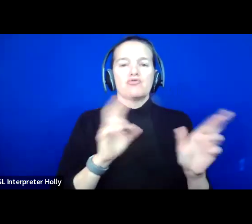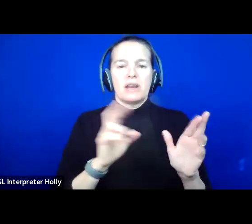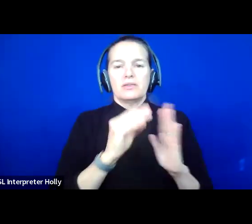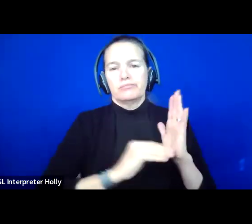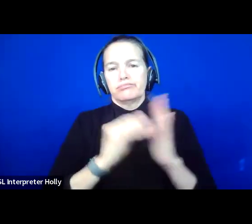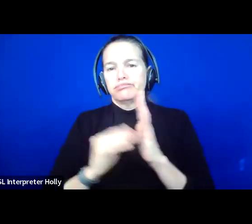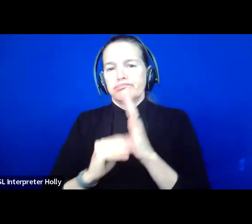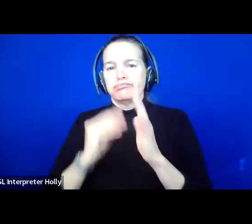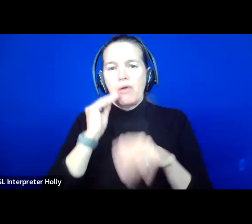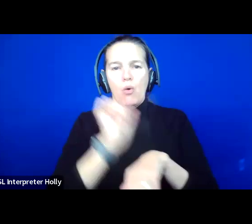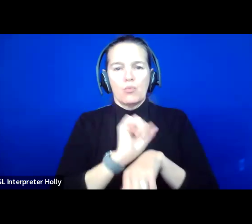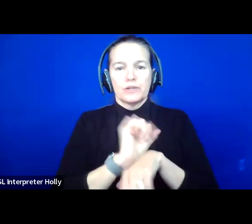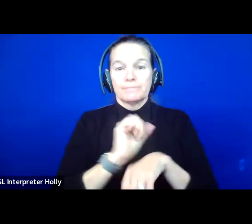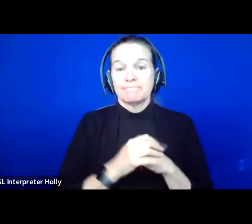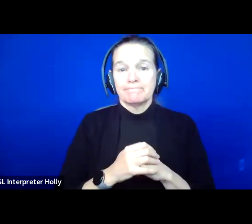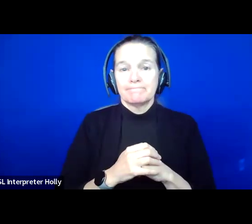you forward.